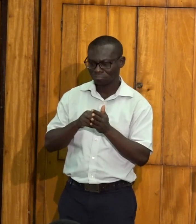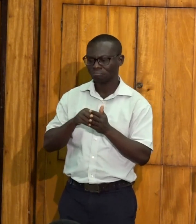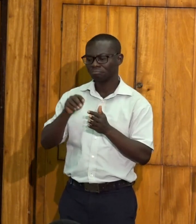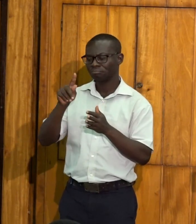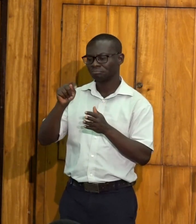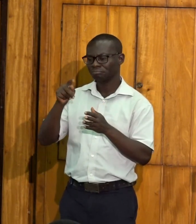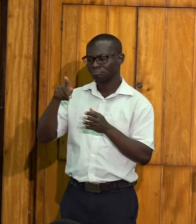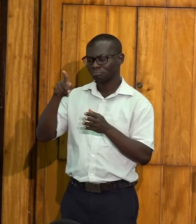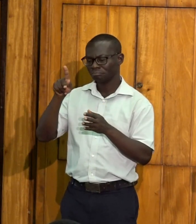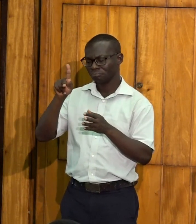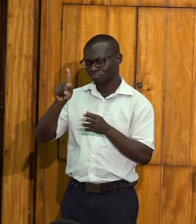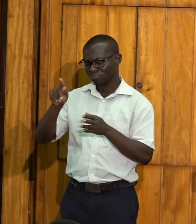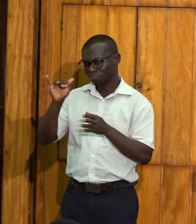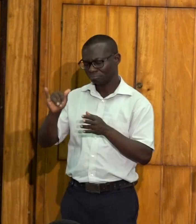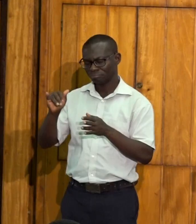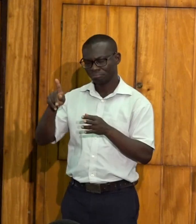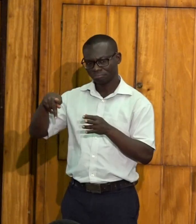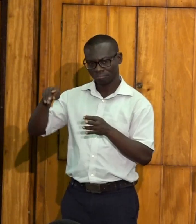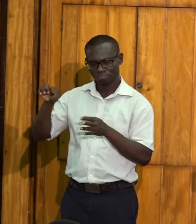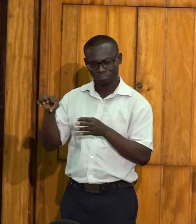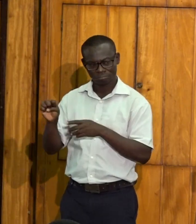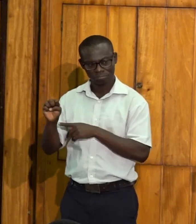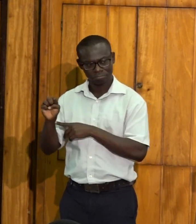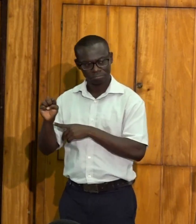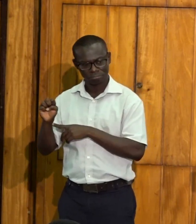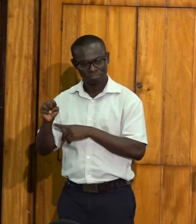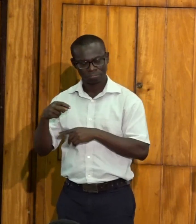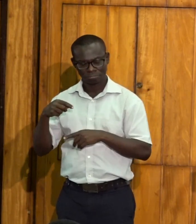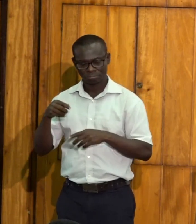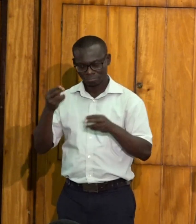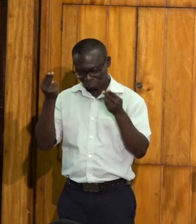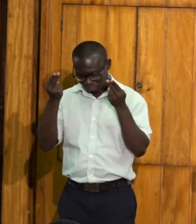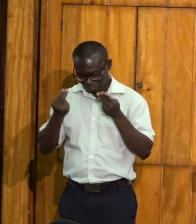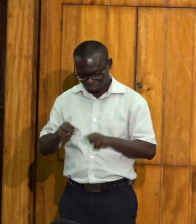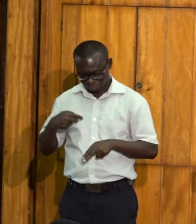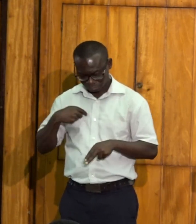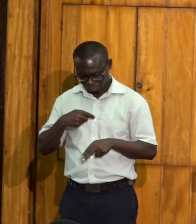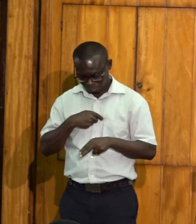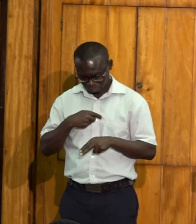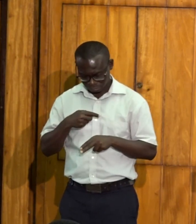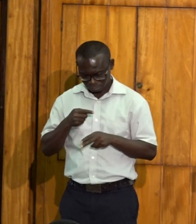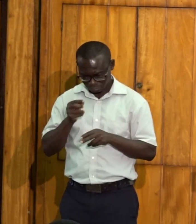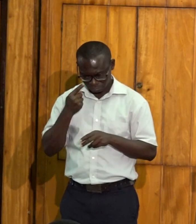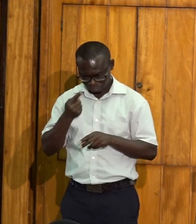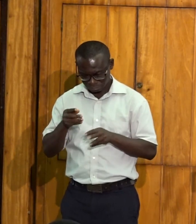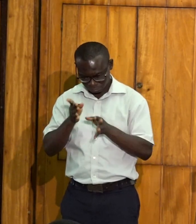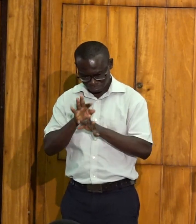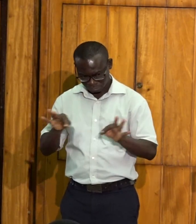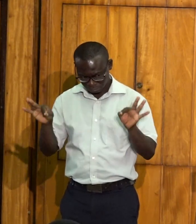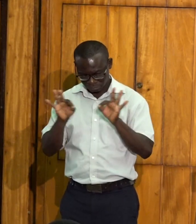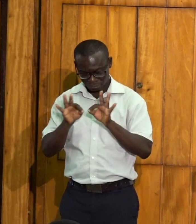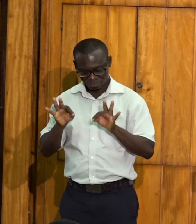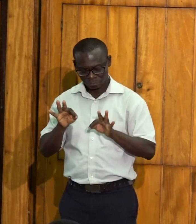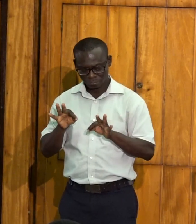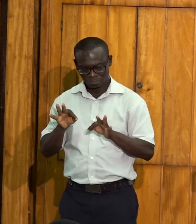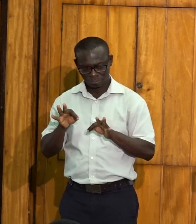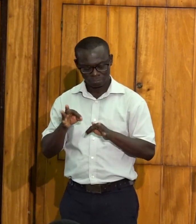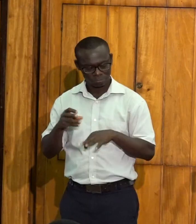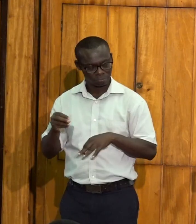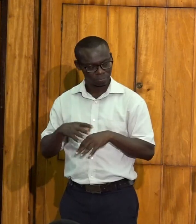scored highest when we evaluated it was the Community Connected Toolkit.